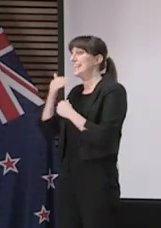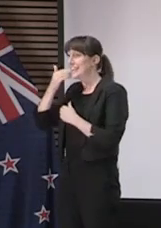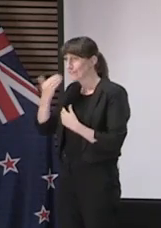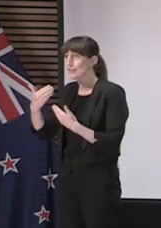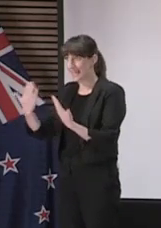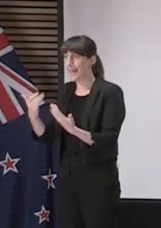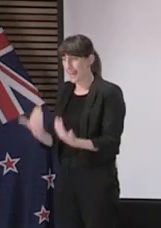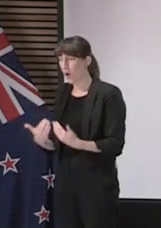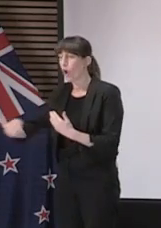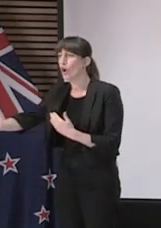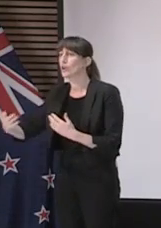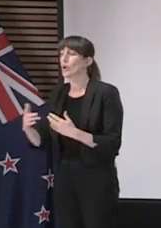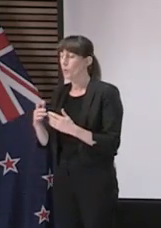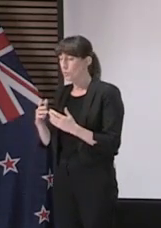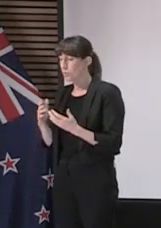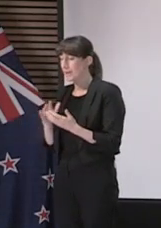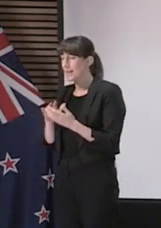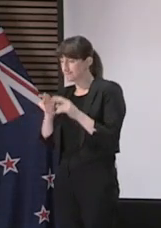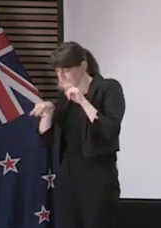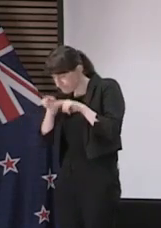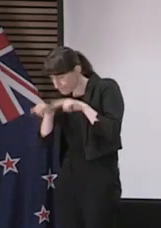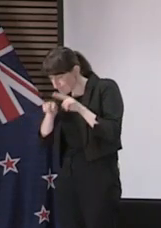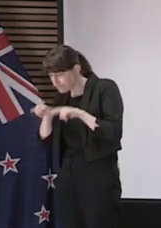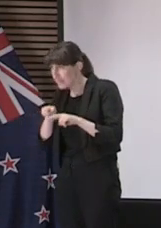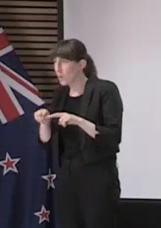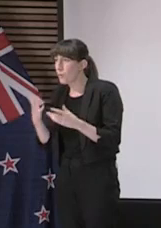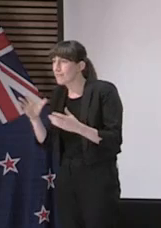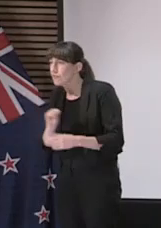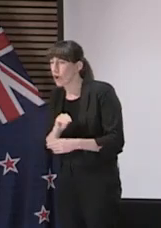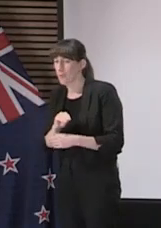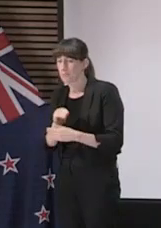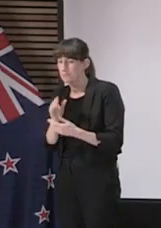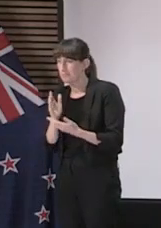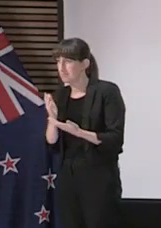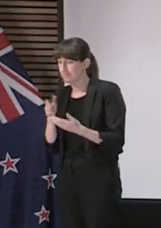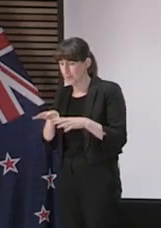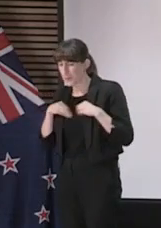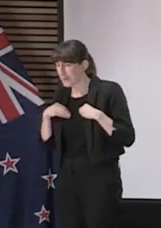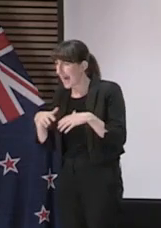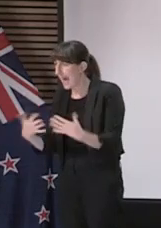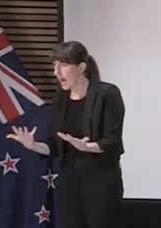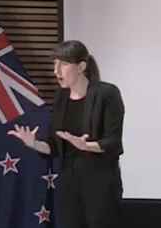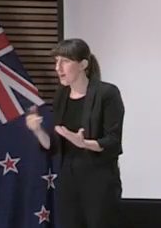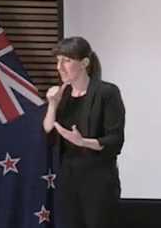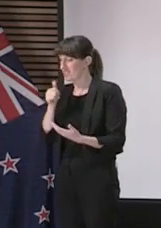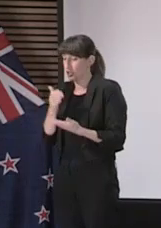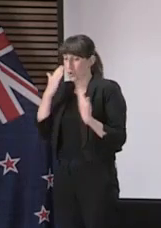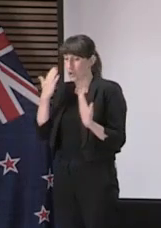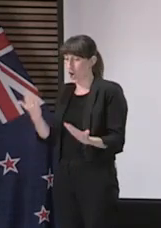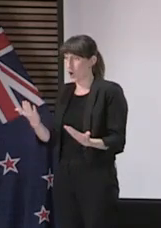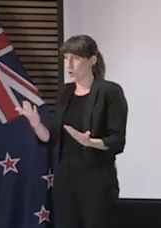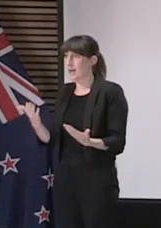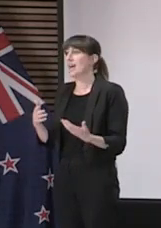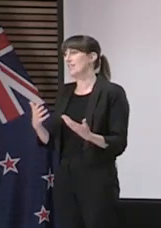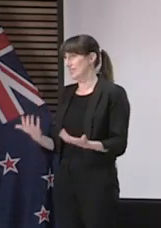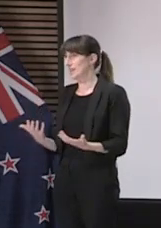now by the end of the day to find out exactly what the source is, and if we're not sure, then to put a wide ring fence around that and really